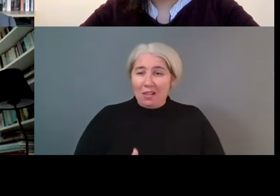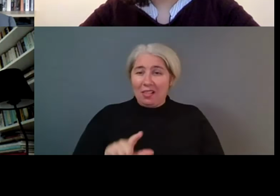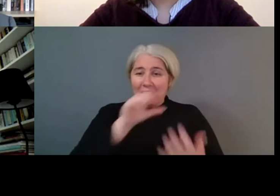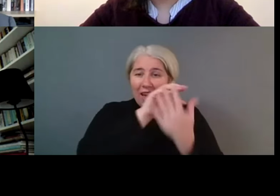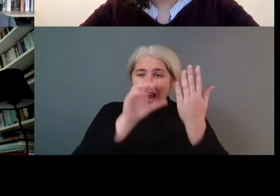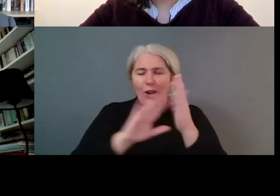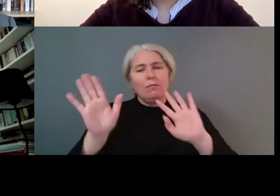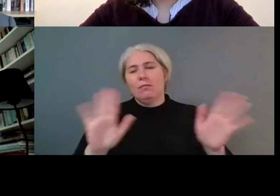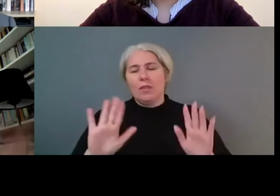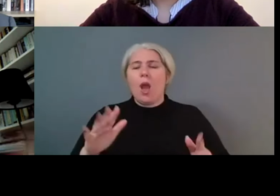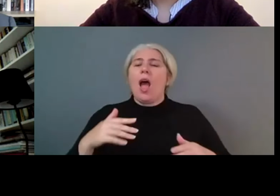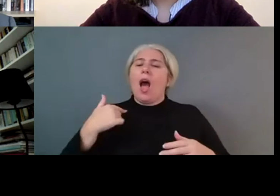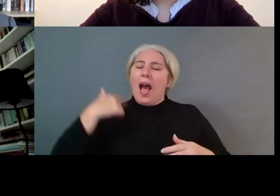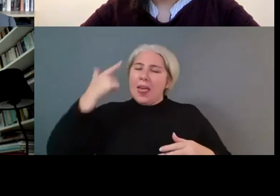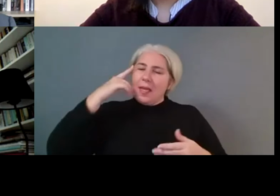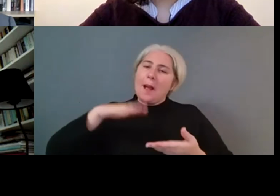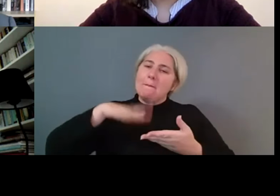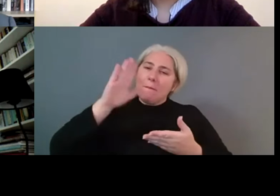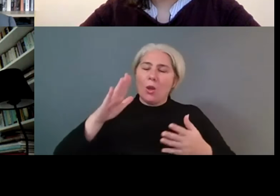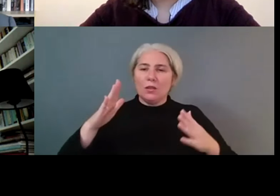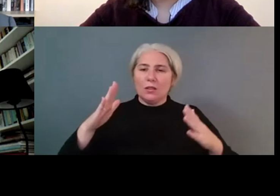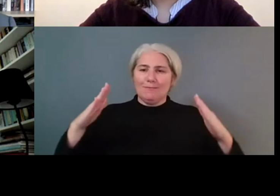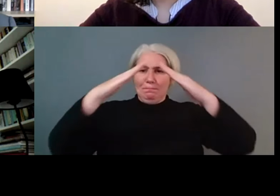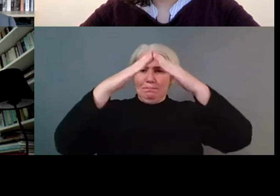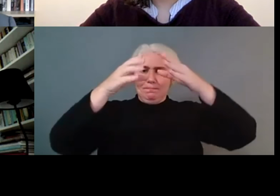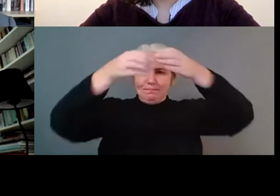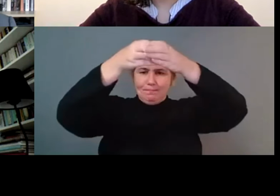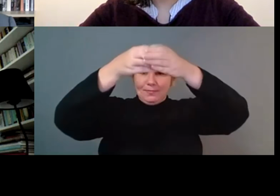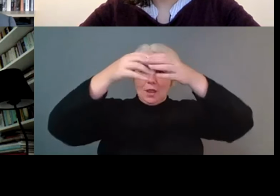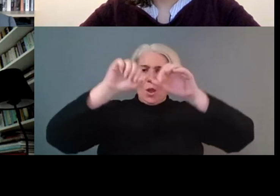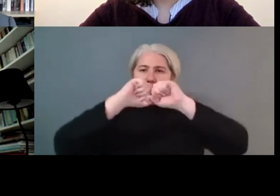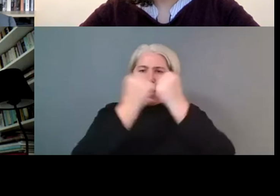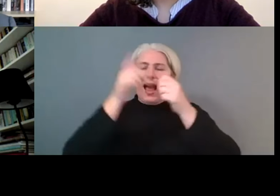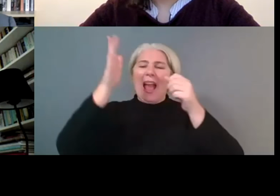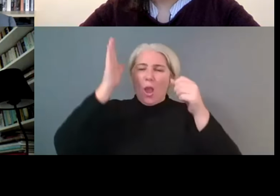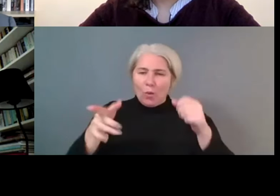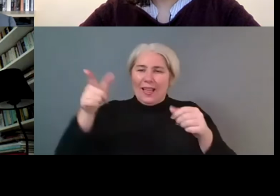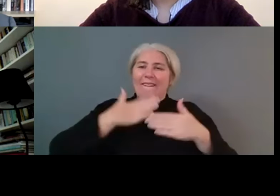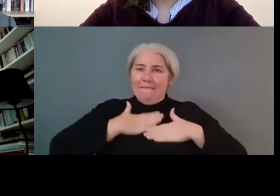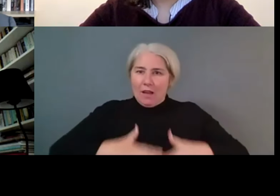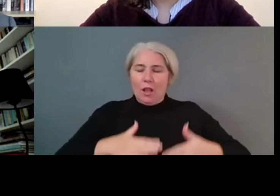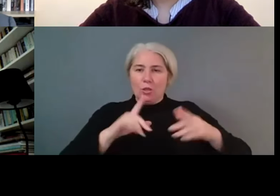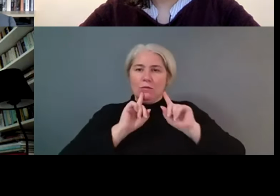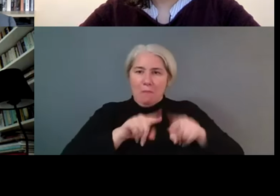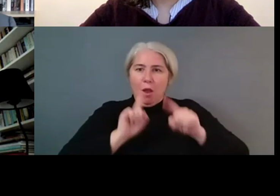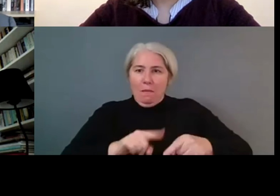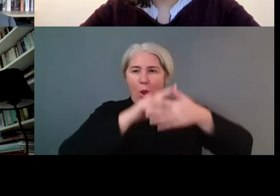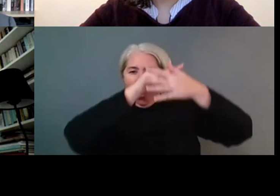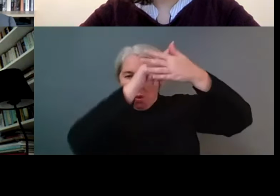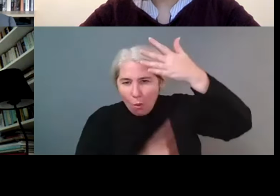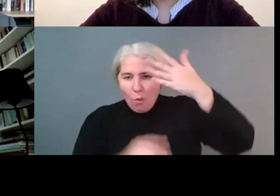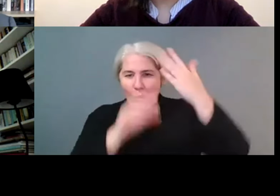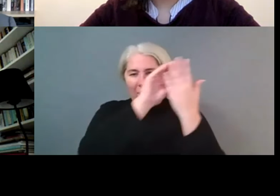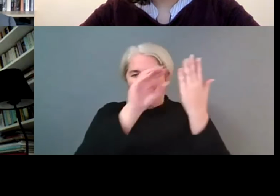they try to cover all articles, but what we need, that is true that there is a